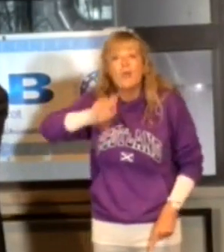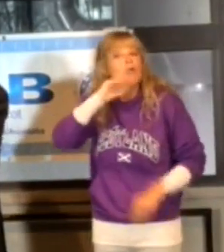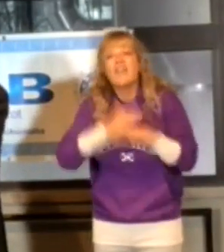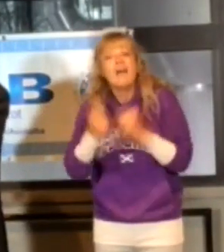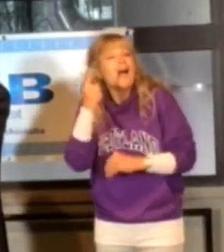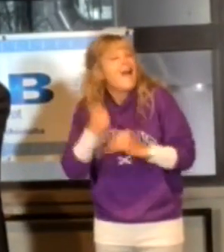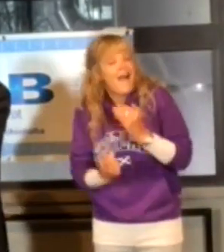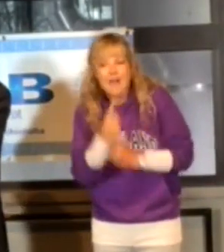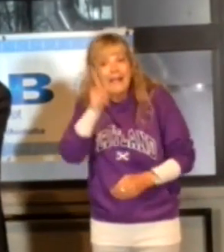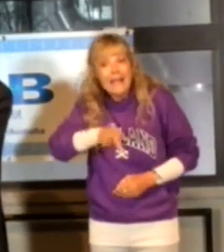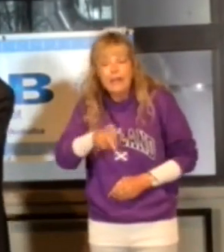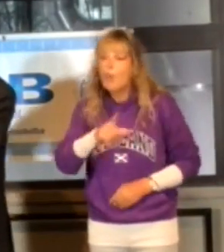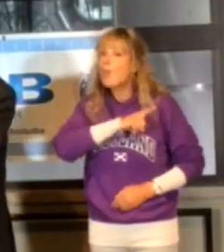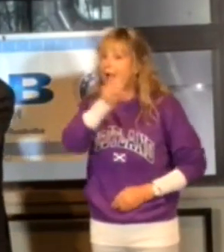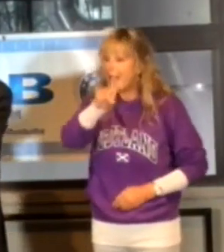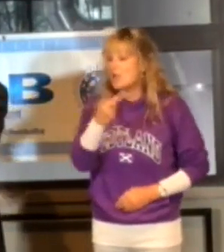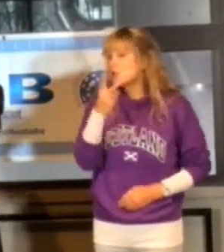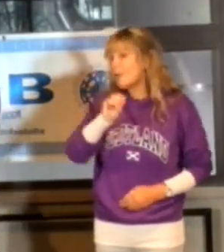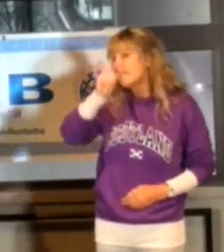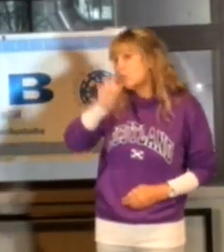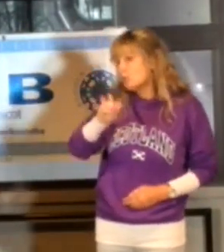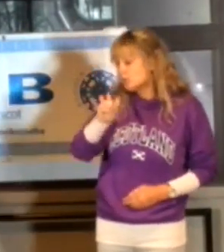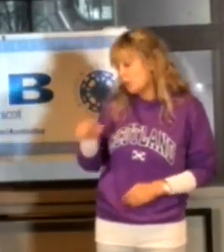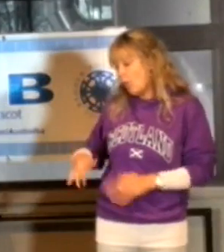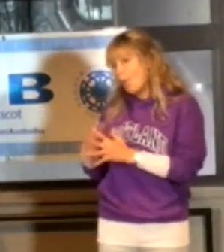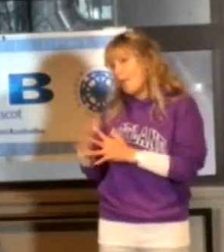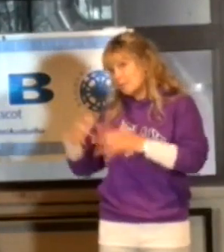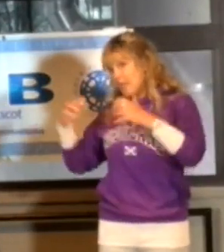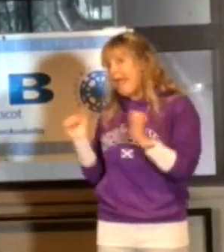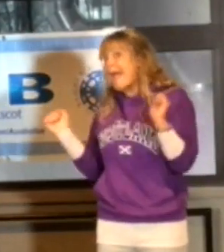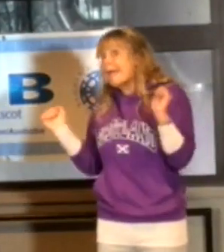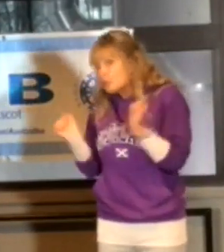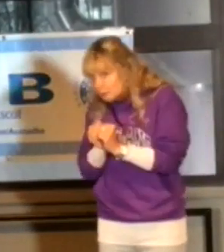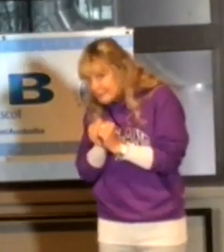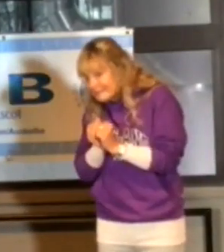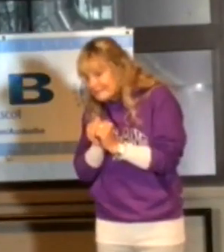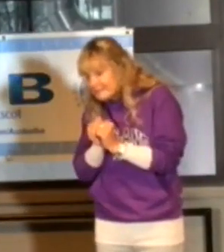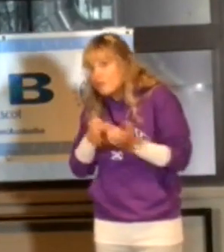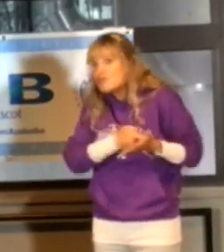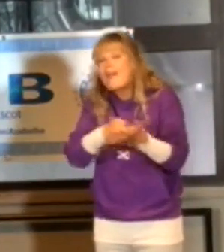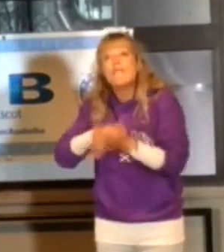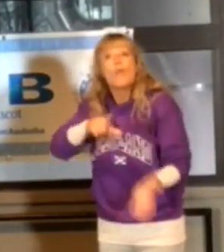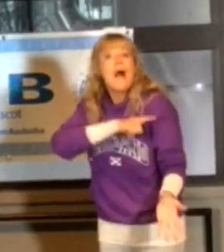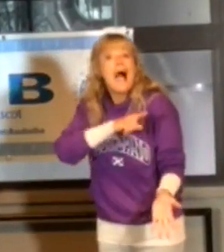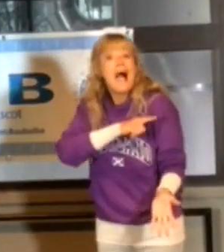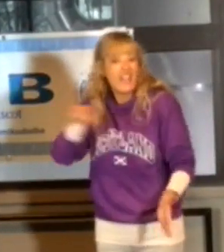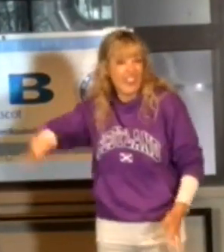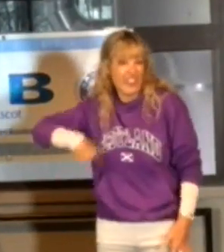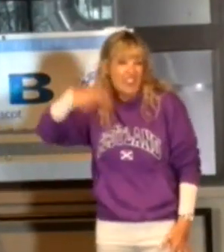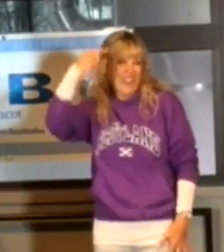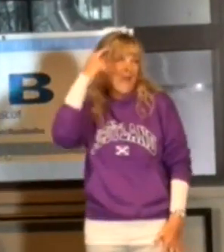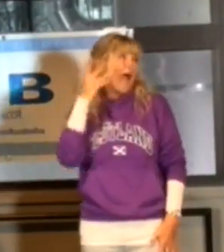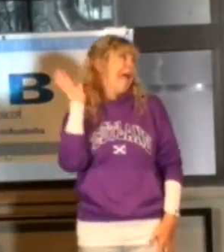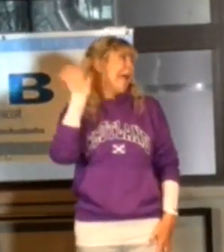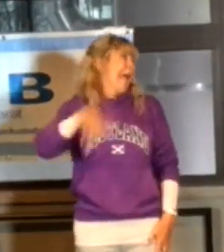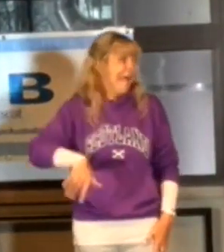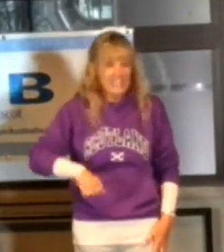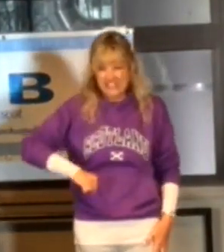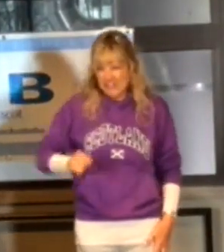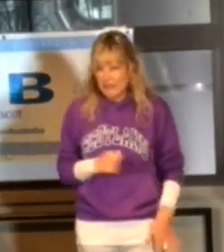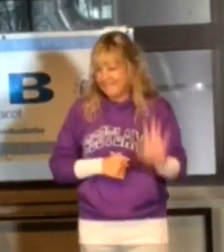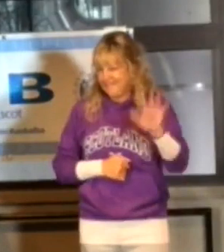2014, Westminster agreed to take part in the referendum process purely because none of them believed there